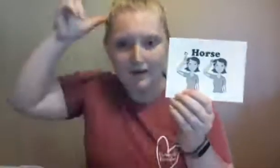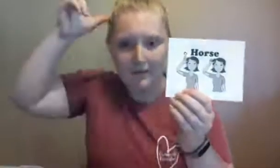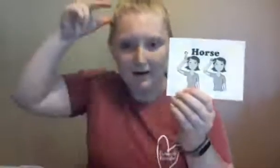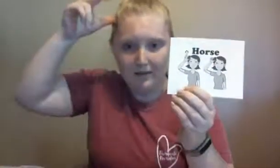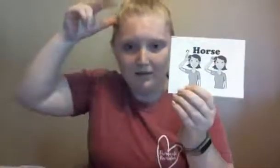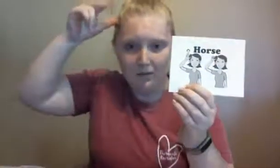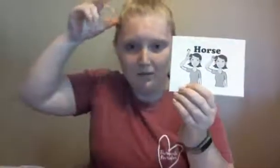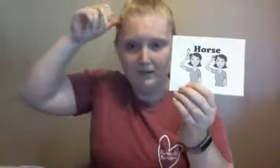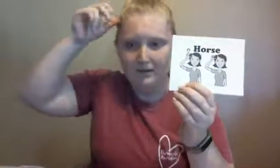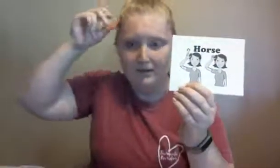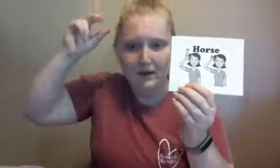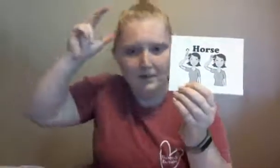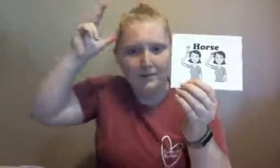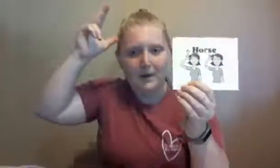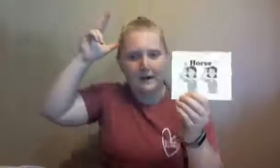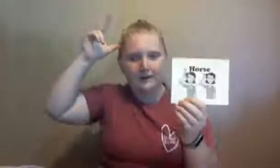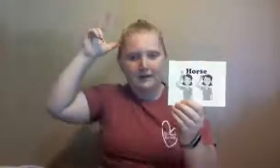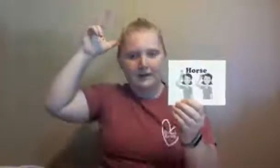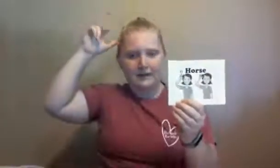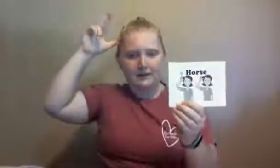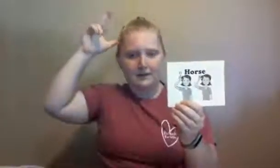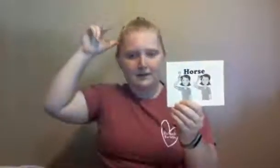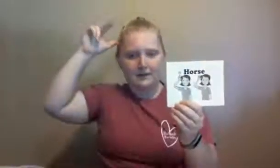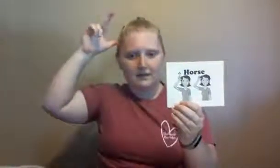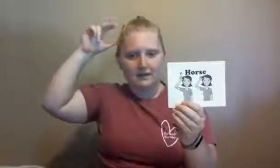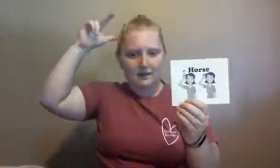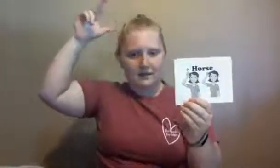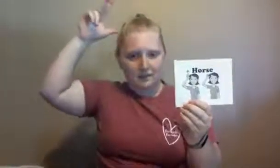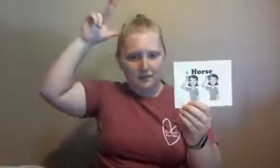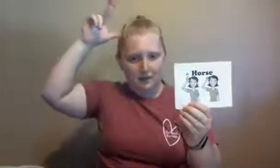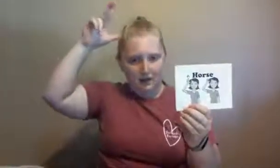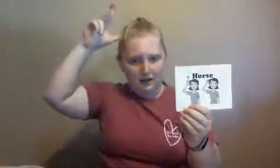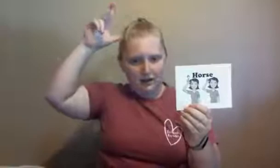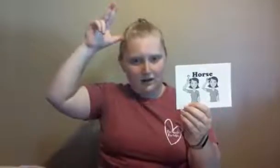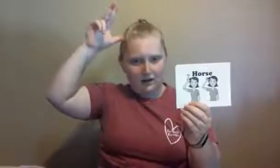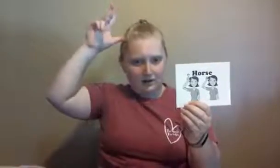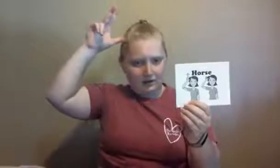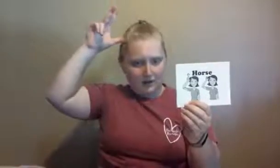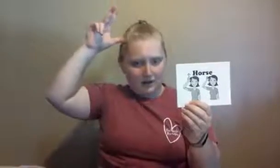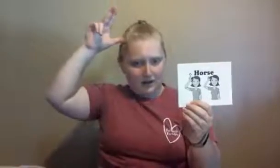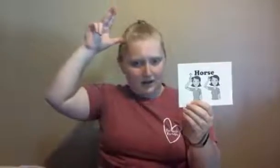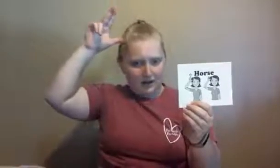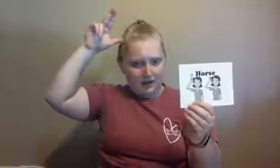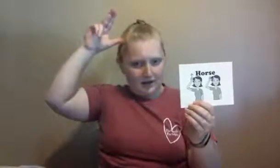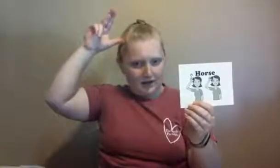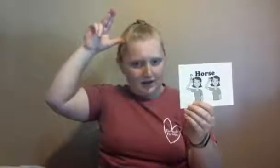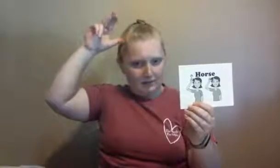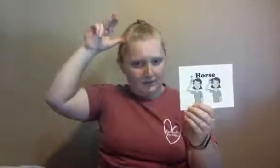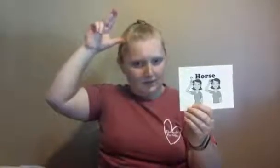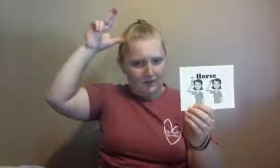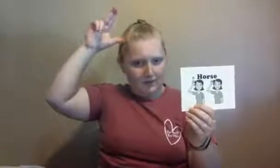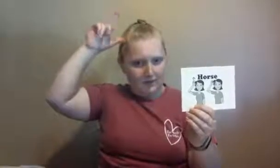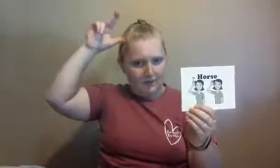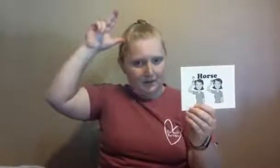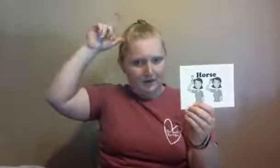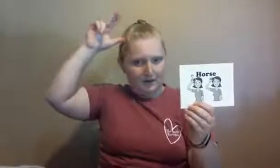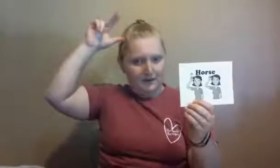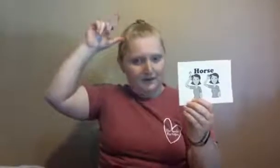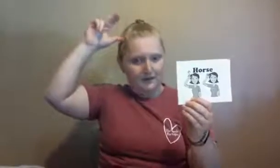bear that's a horse isn't in here, but it looks like this. So you put your thumb on your head and then put two fingers up. It looks like